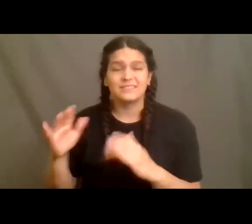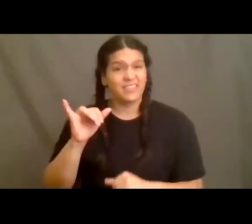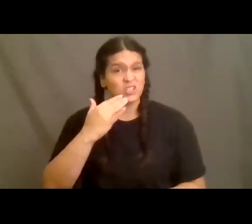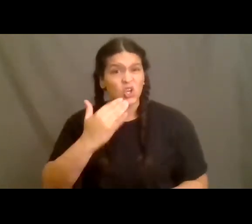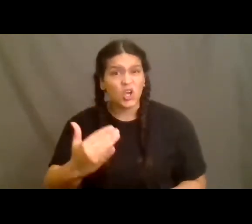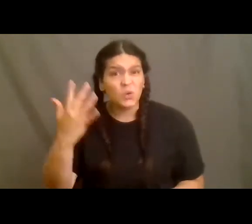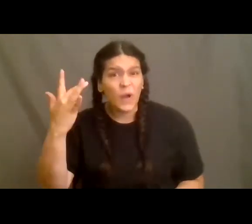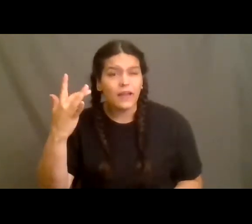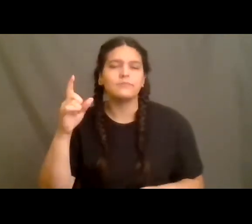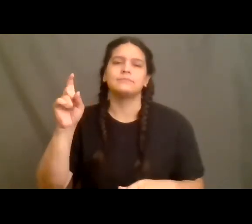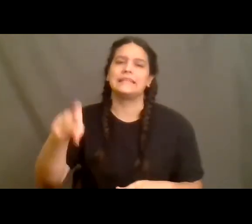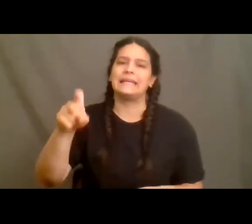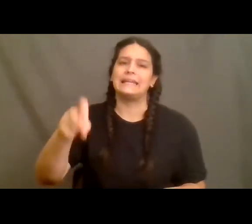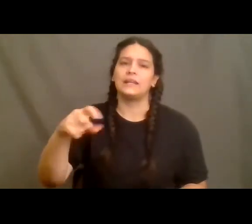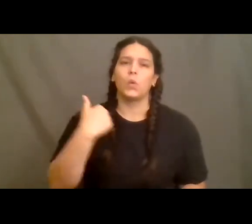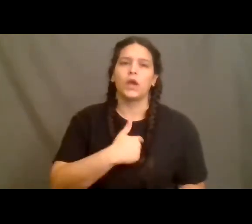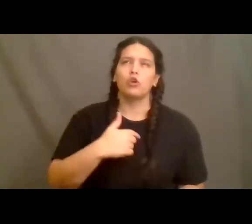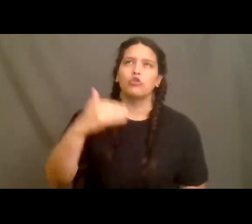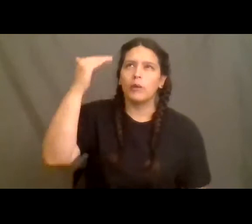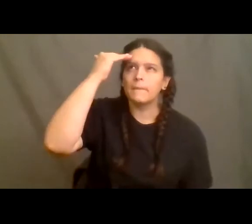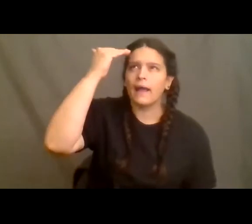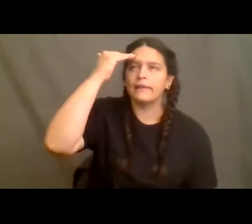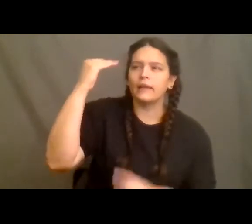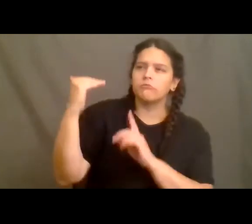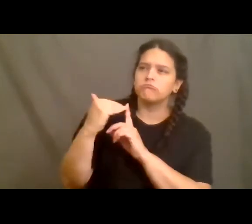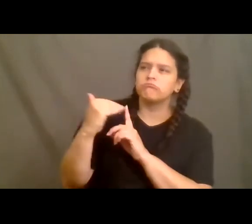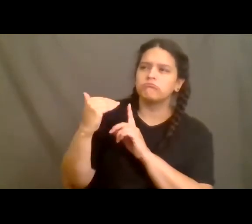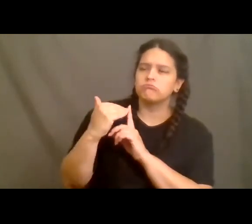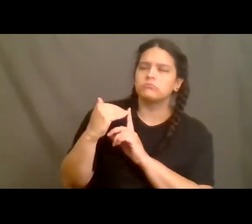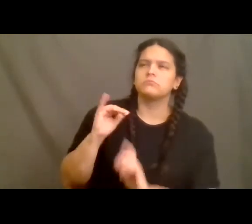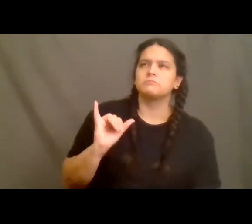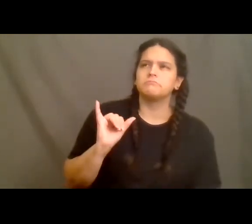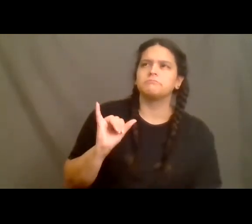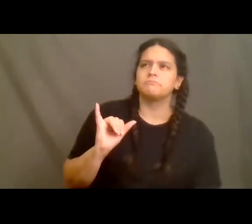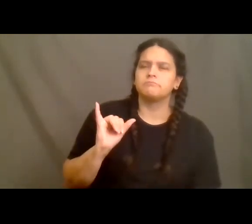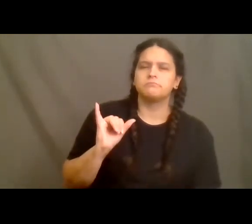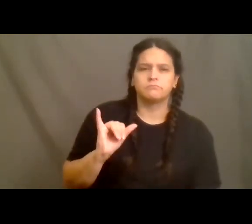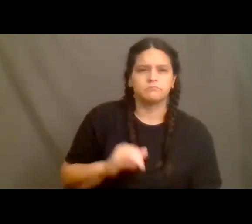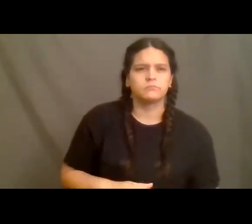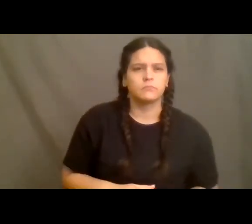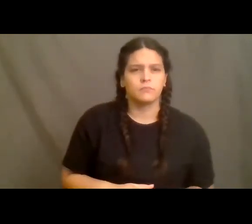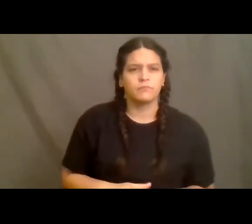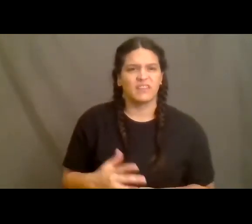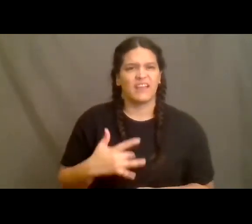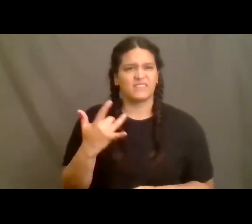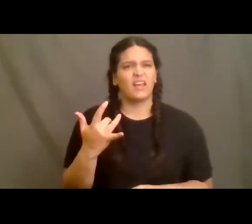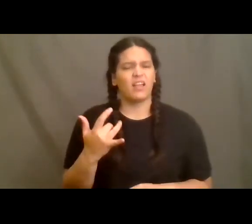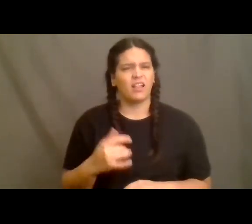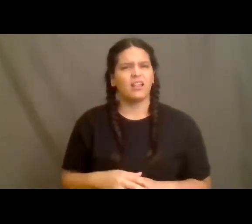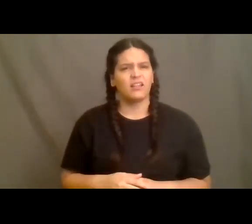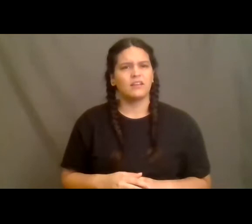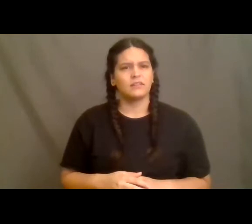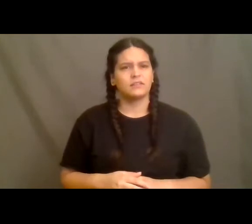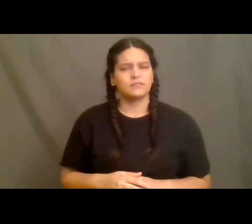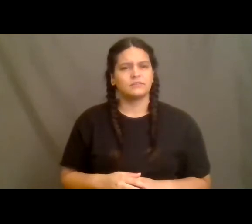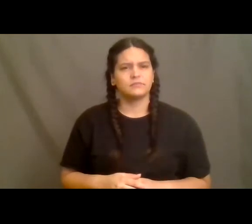We're reminded by Nahastan Himma, right? I really feel Nahastan Himma is being our mother right